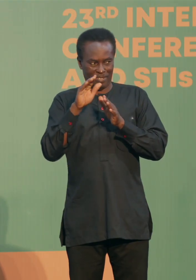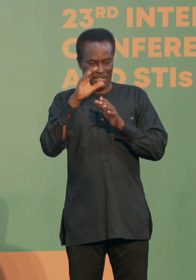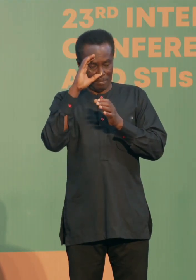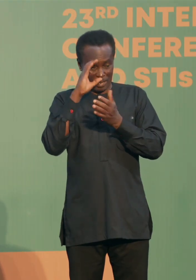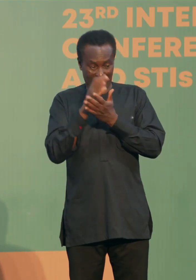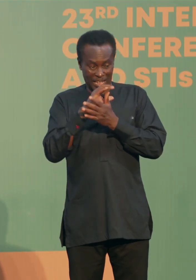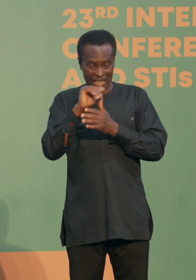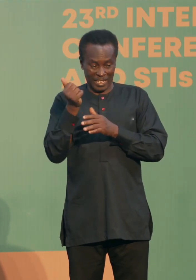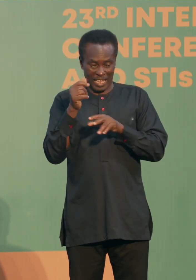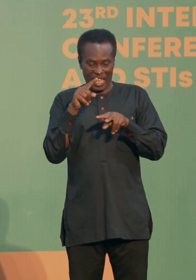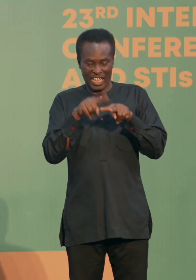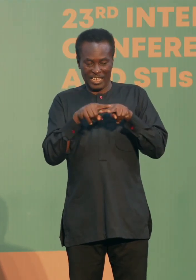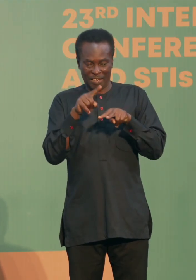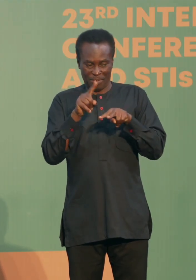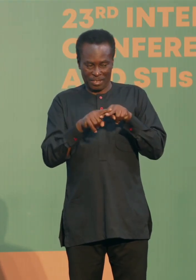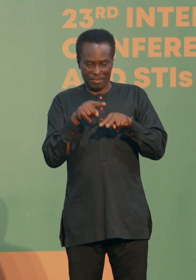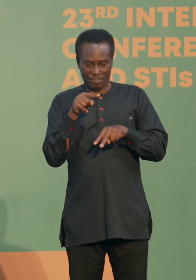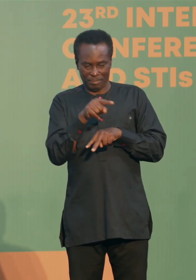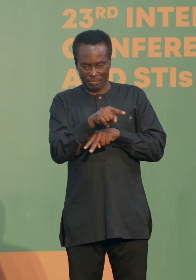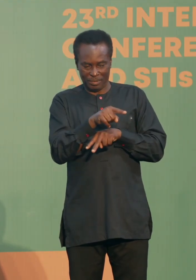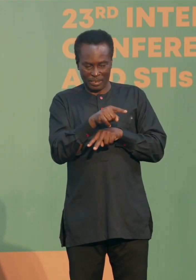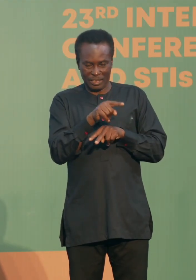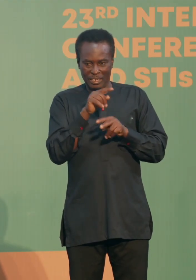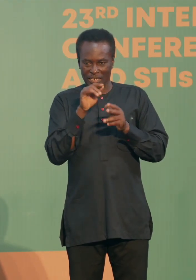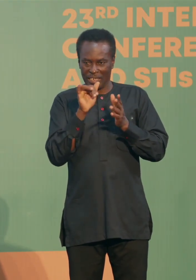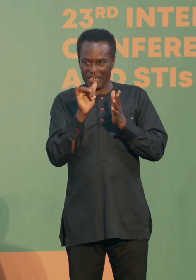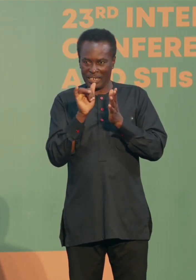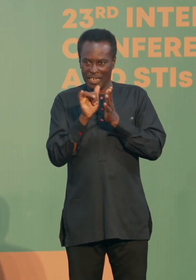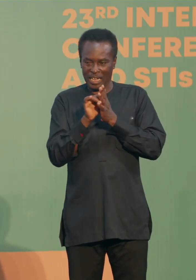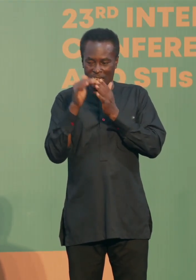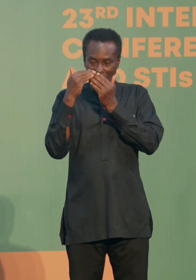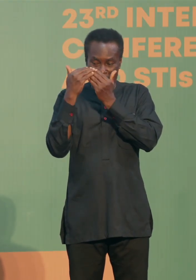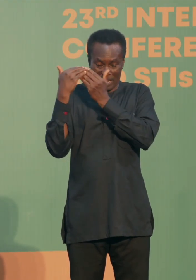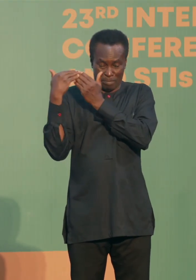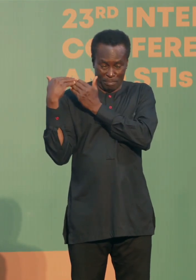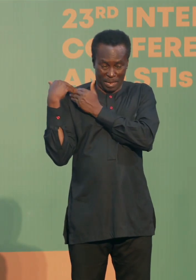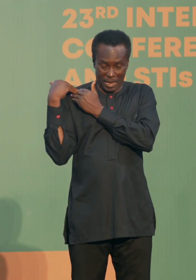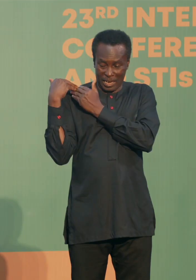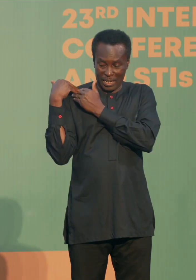is the HIV one. You see again that the burden of